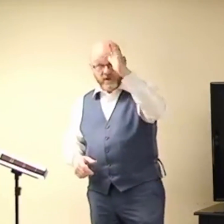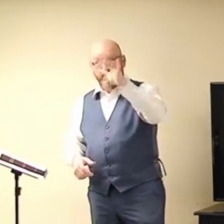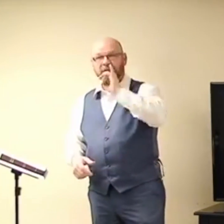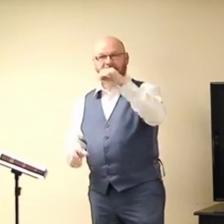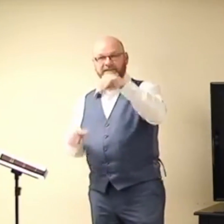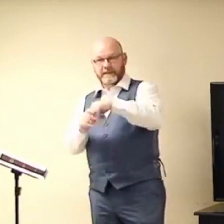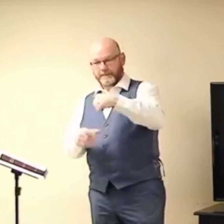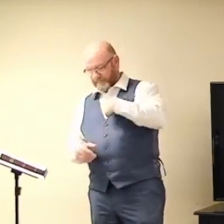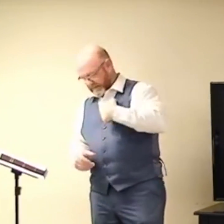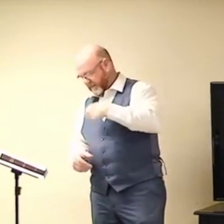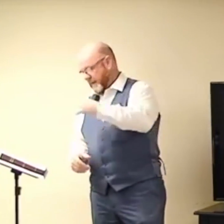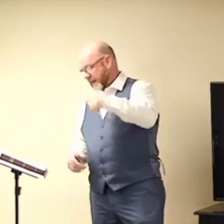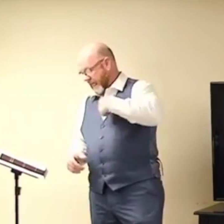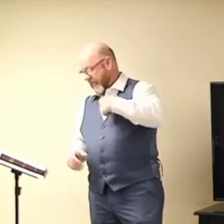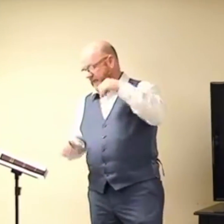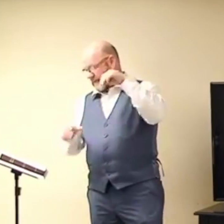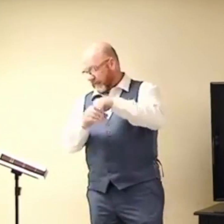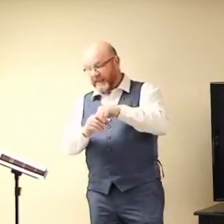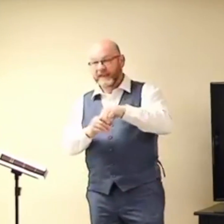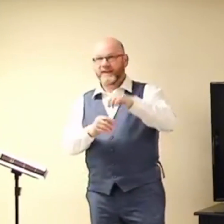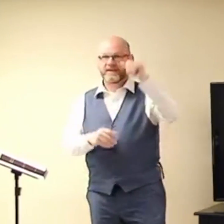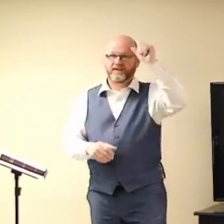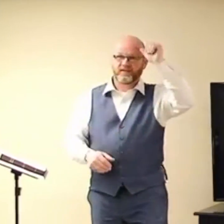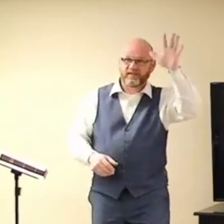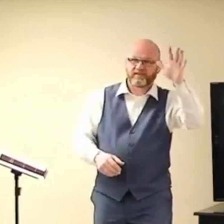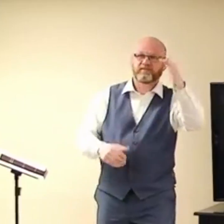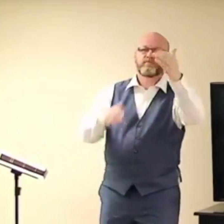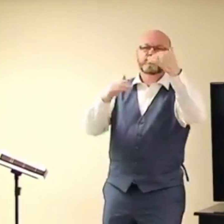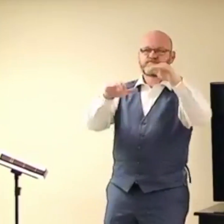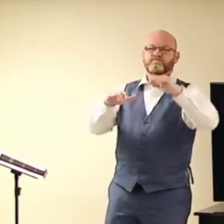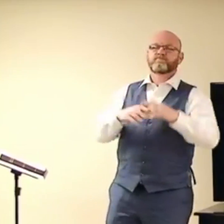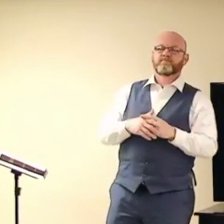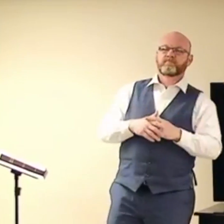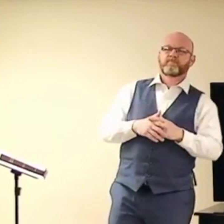the Father is in me and I in the Father.